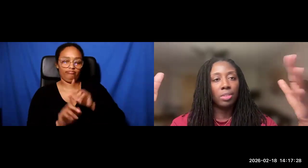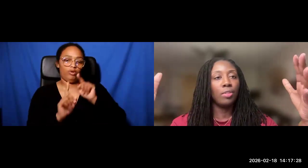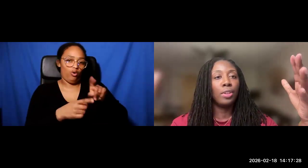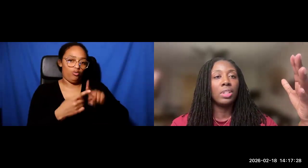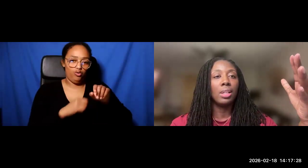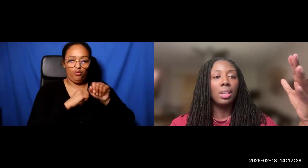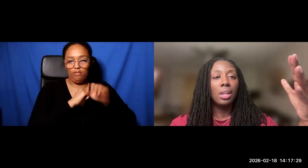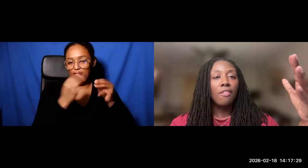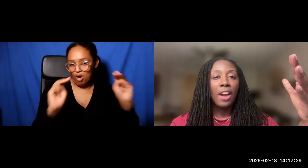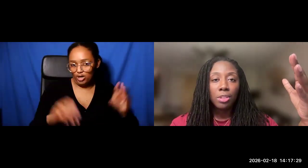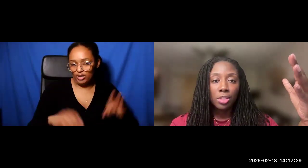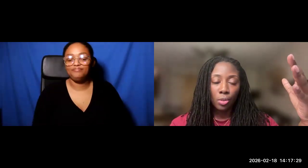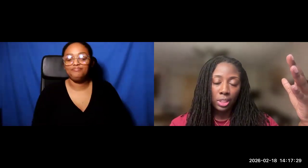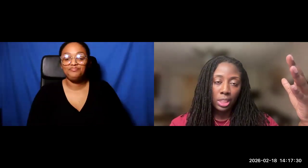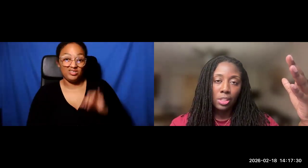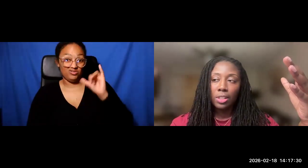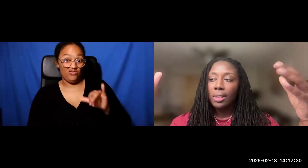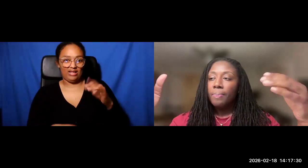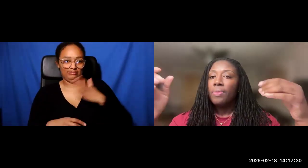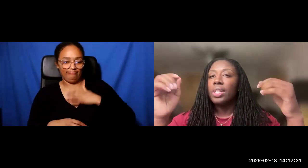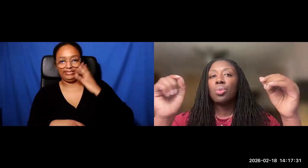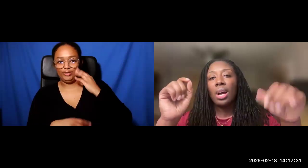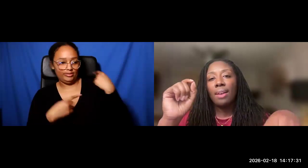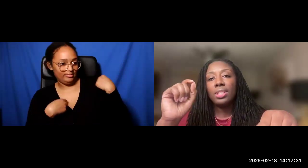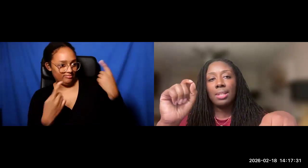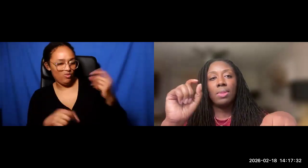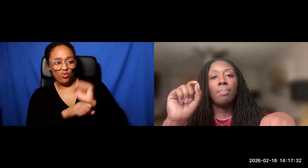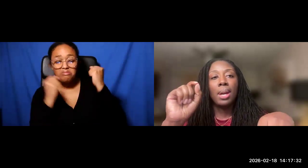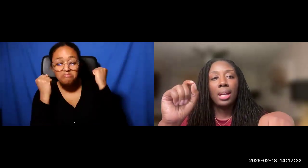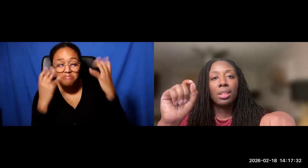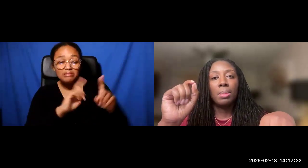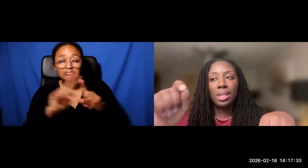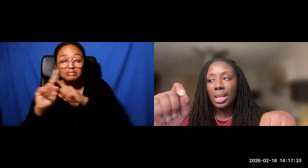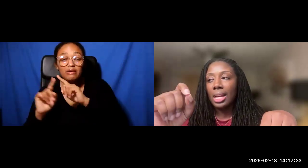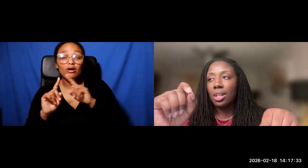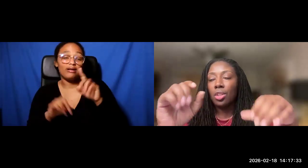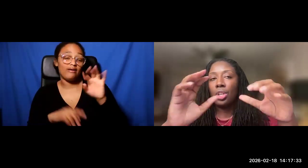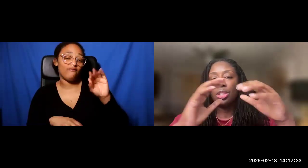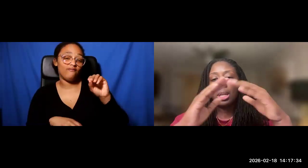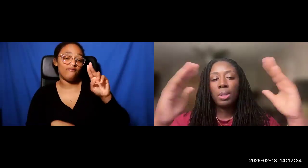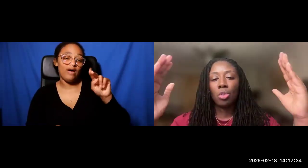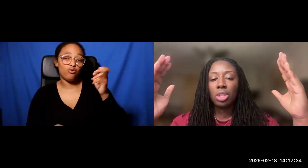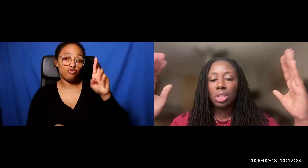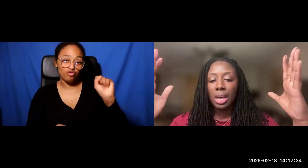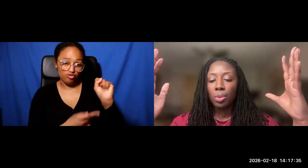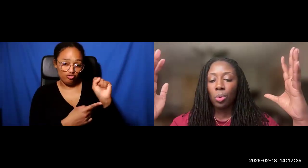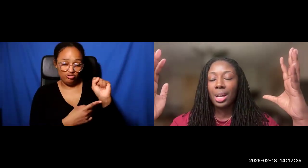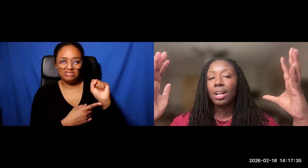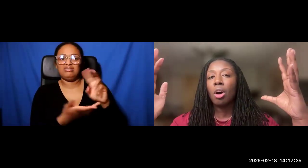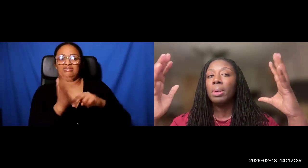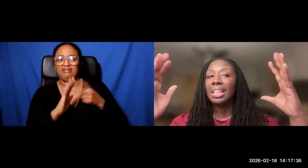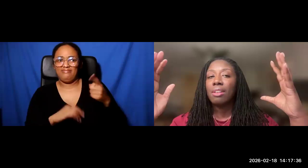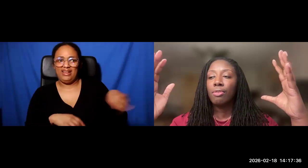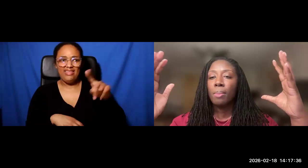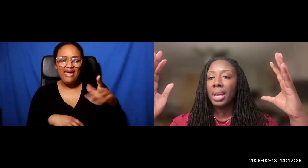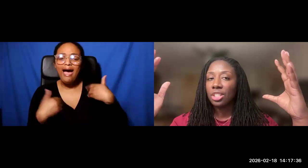700, 750 founders over the years, this is where I've seen them make the mistake. They're skipping those steps, which